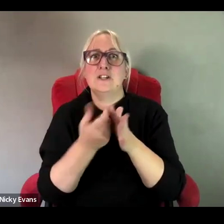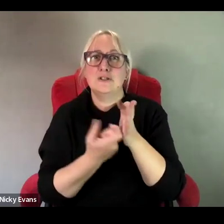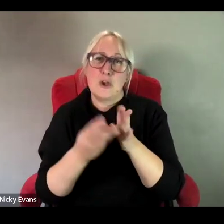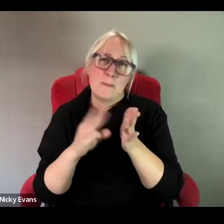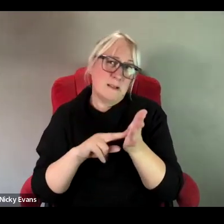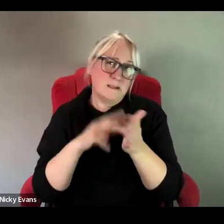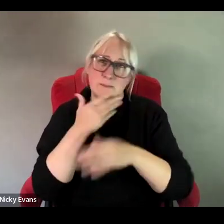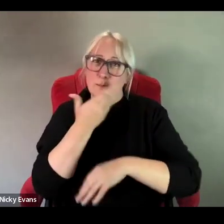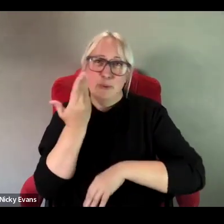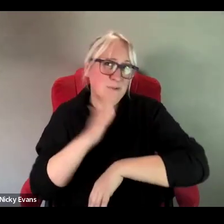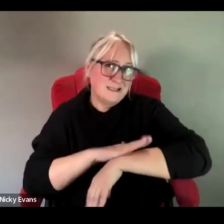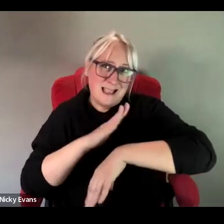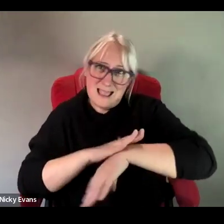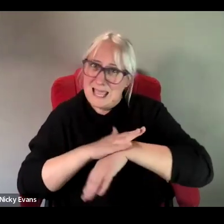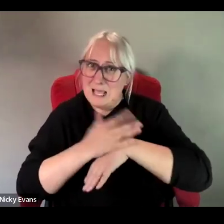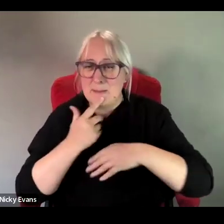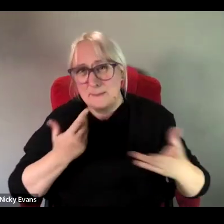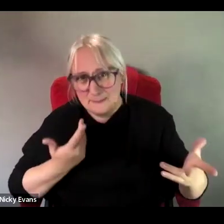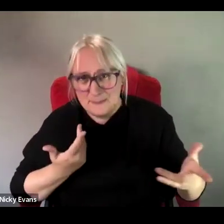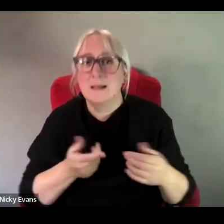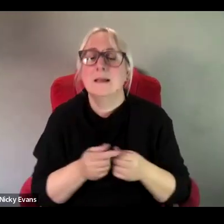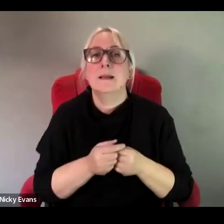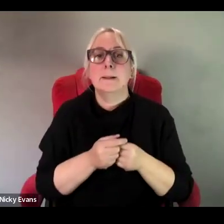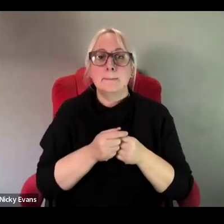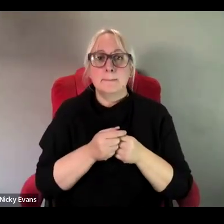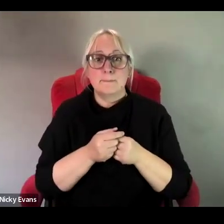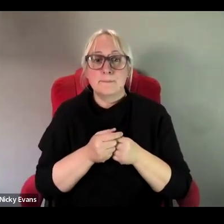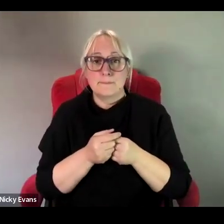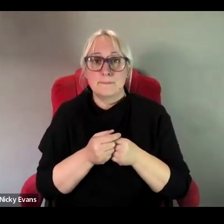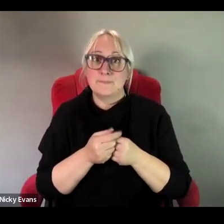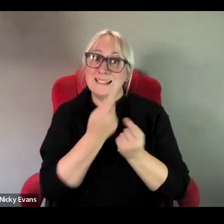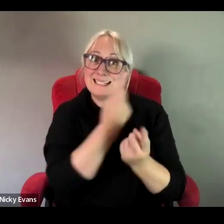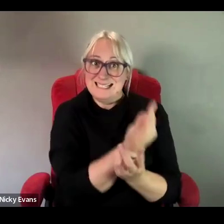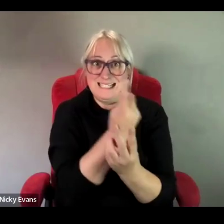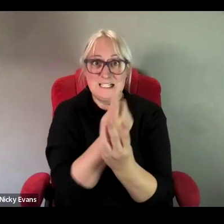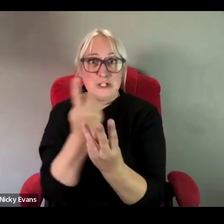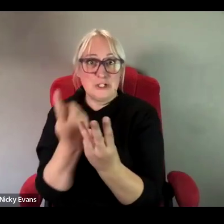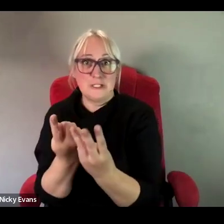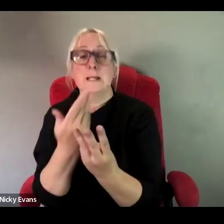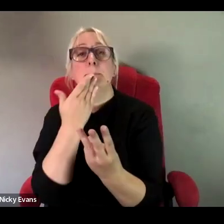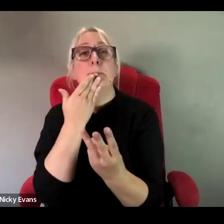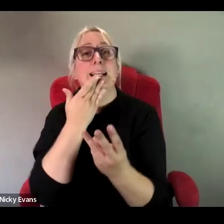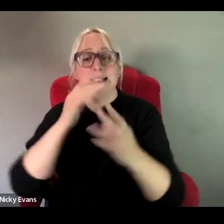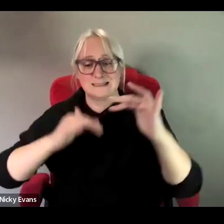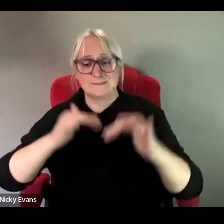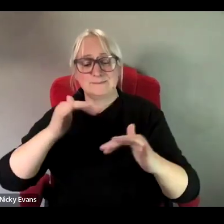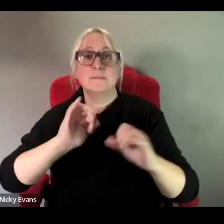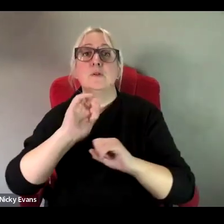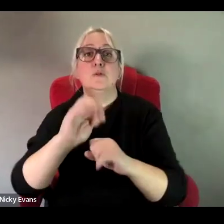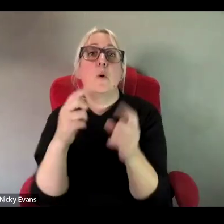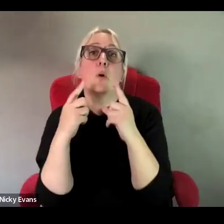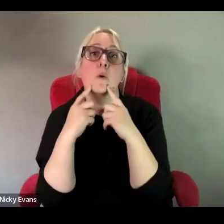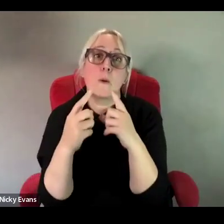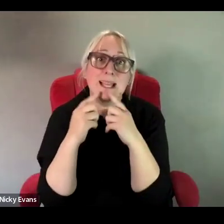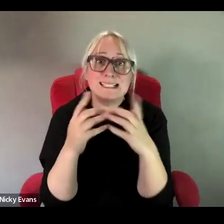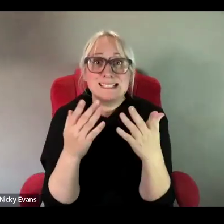of minutes left, so I'm really sorry. What I'd suggest to all of you is you drop your comments